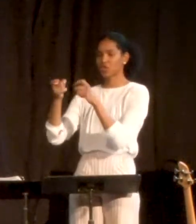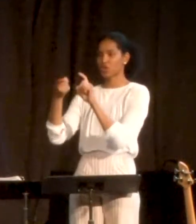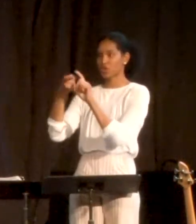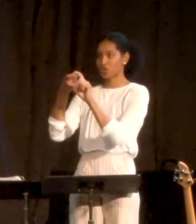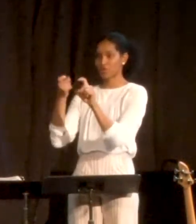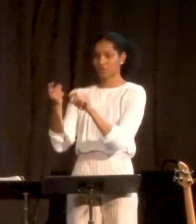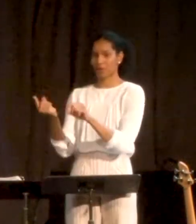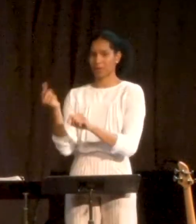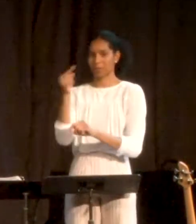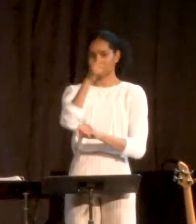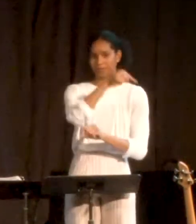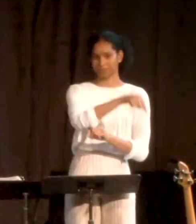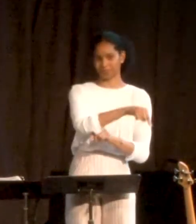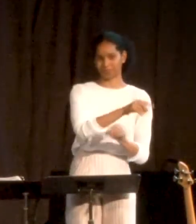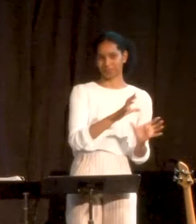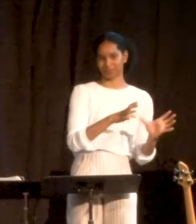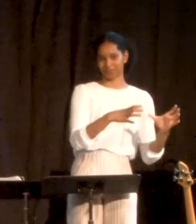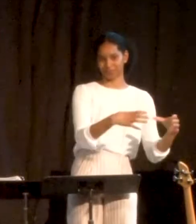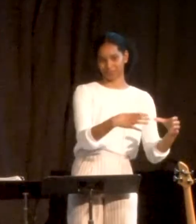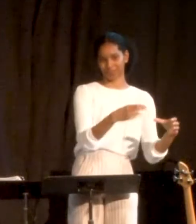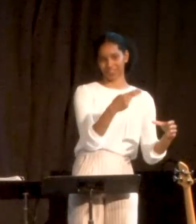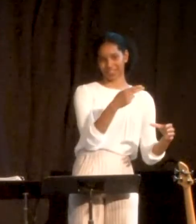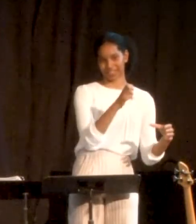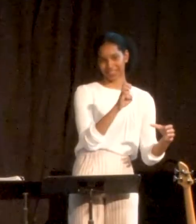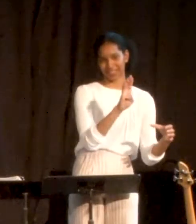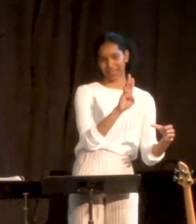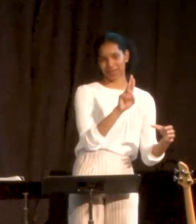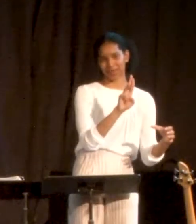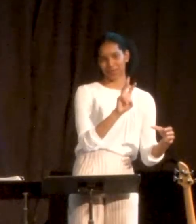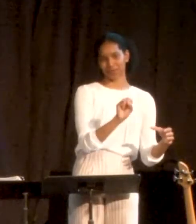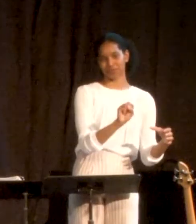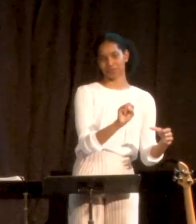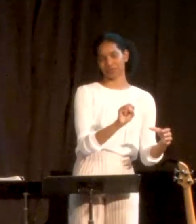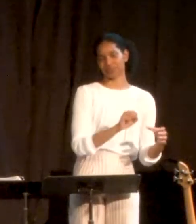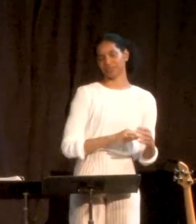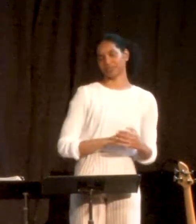old timers who were from here.